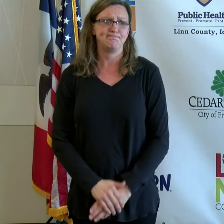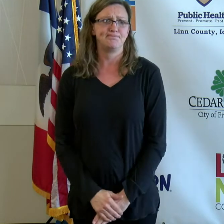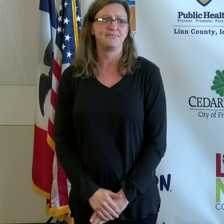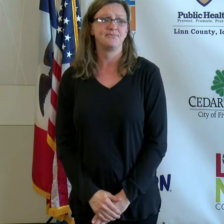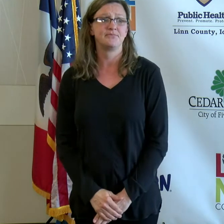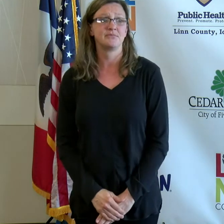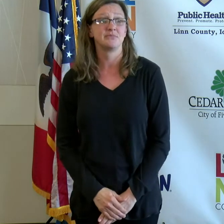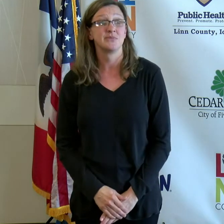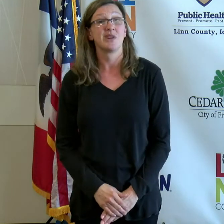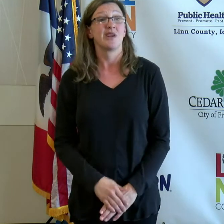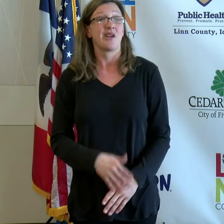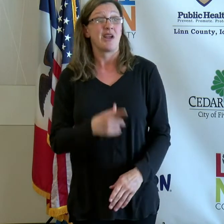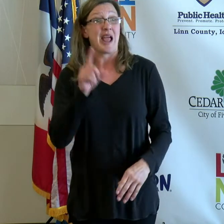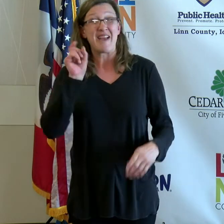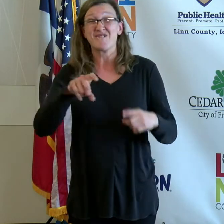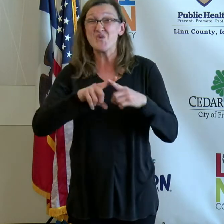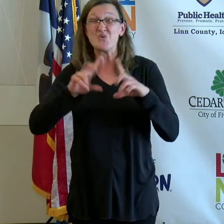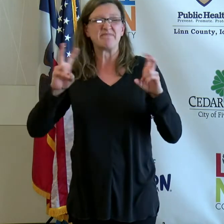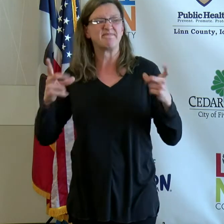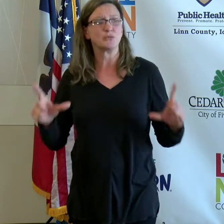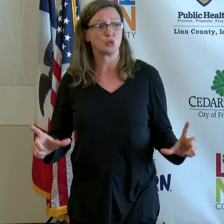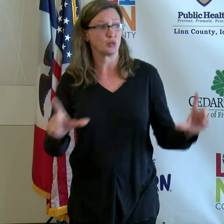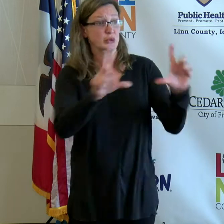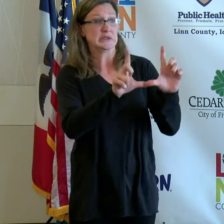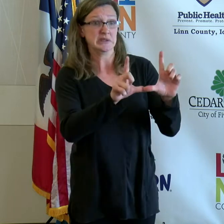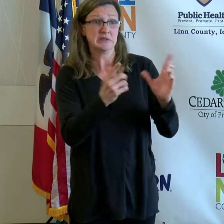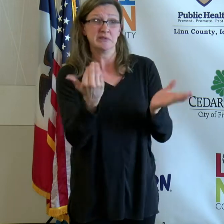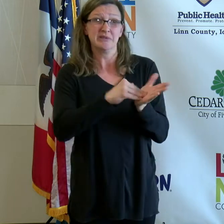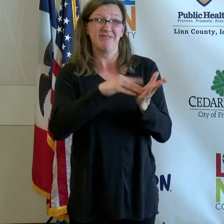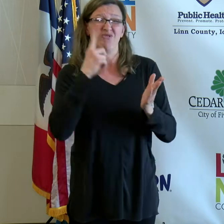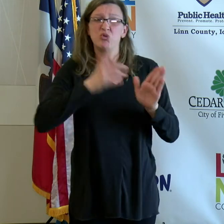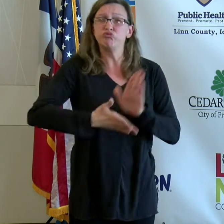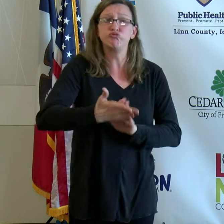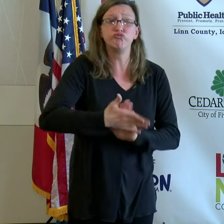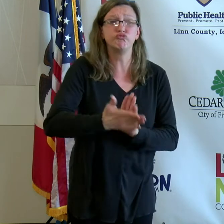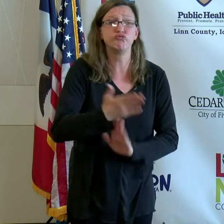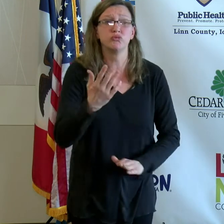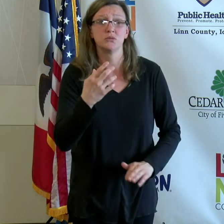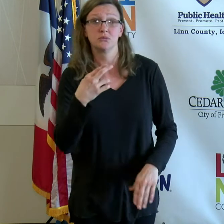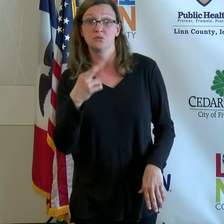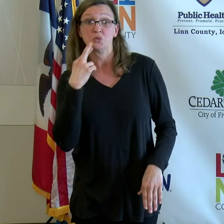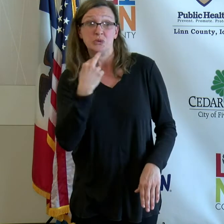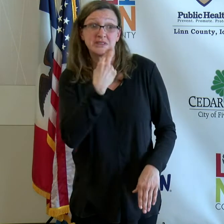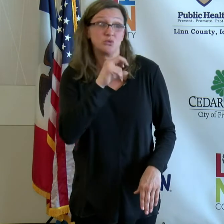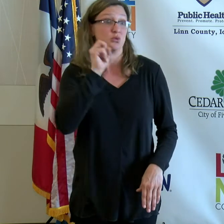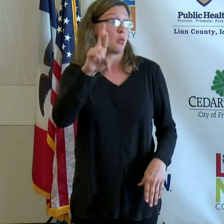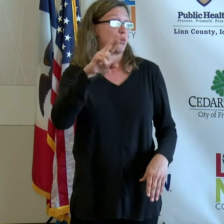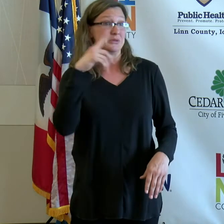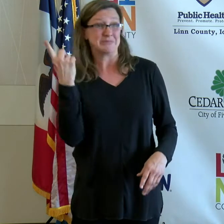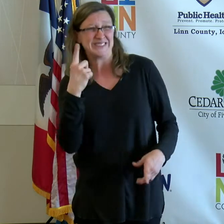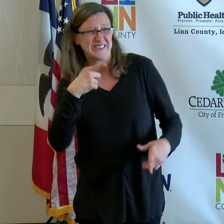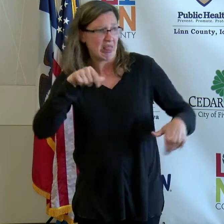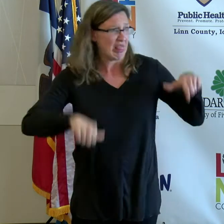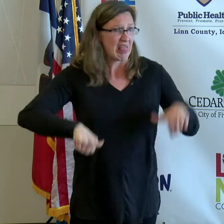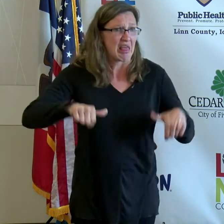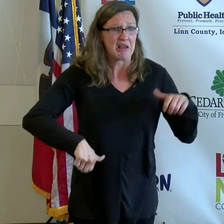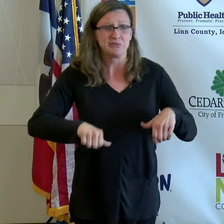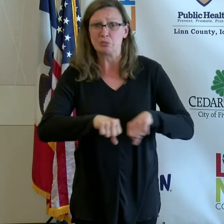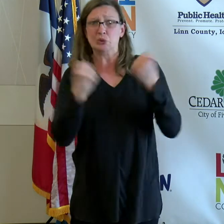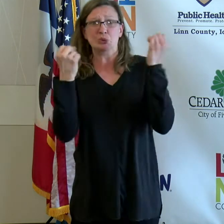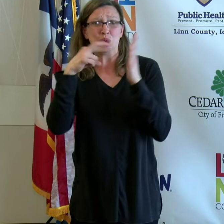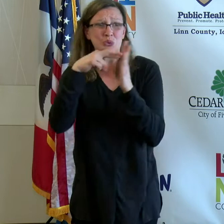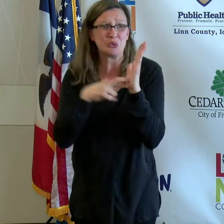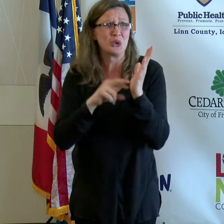Council is given information on any violations the license holder has received since the last